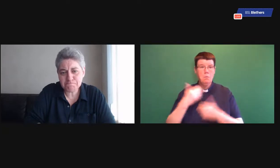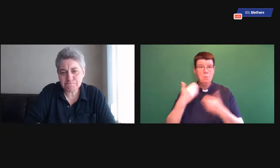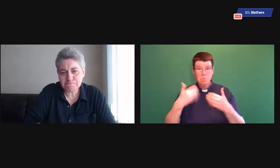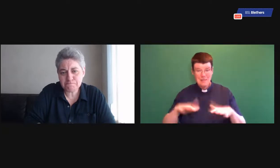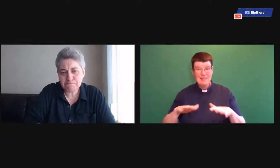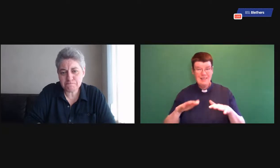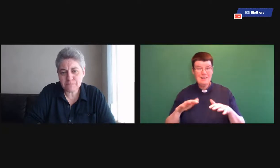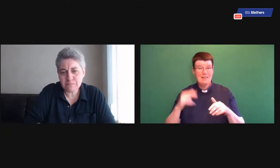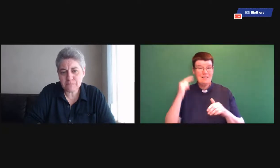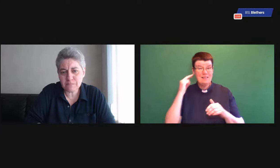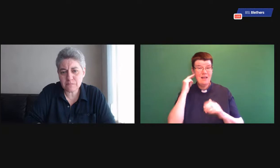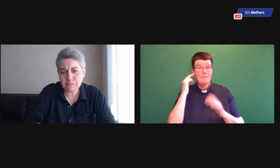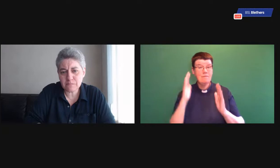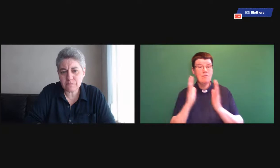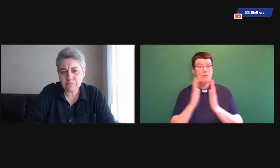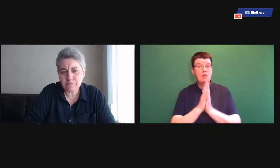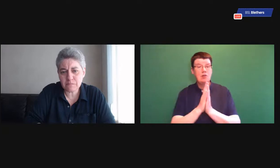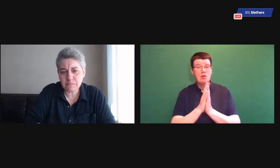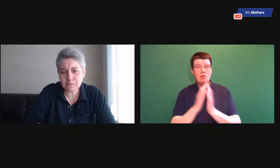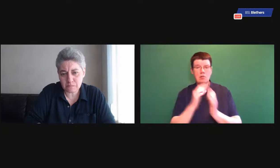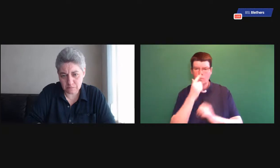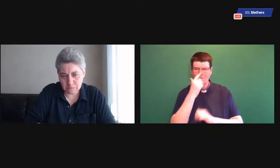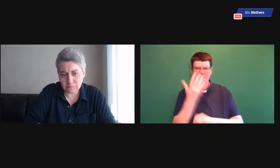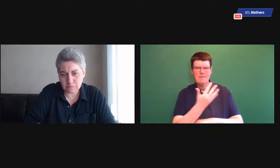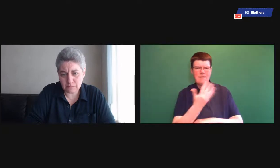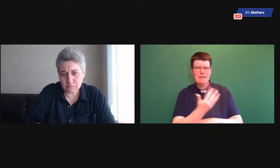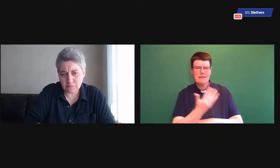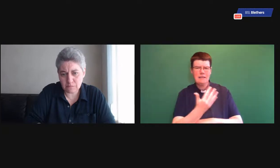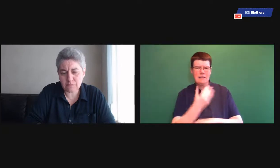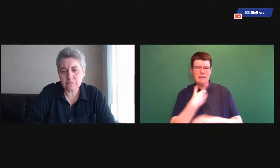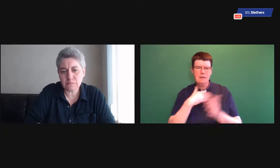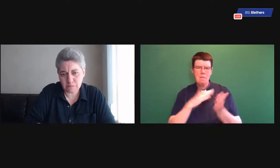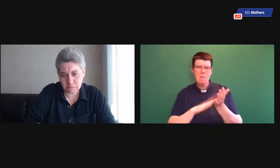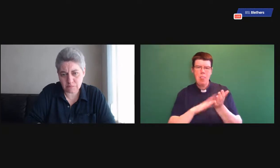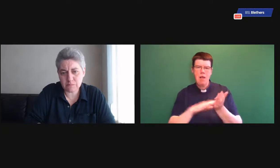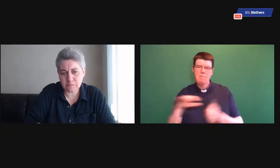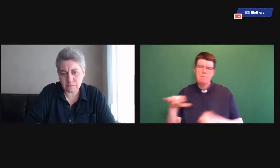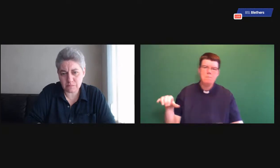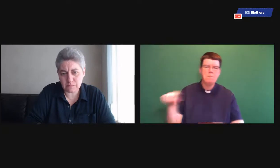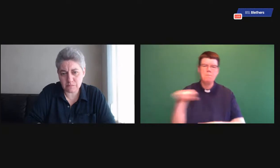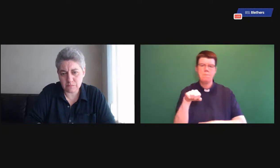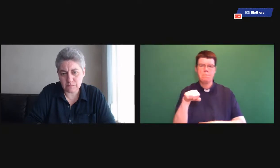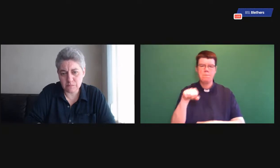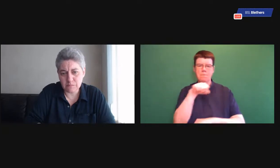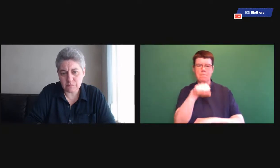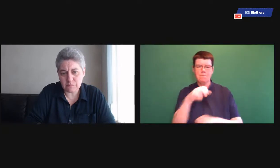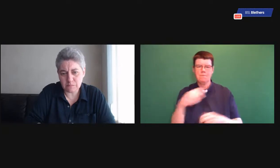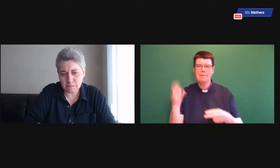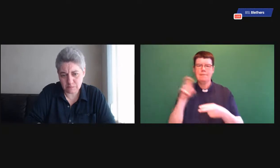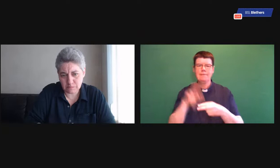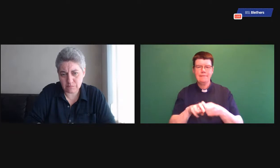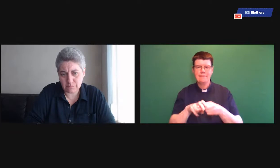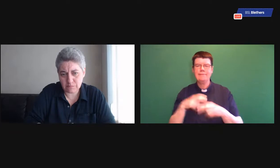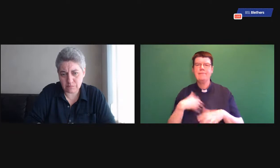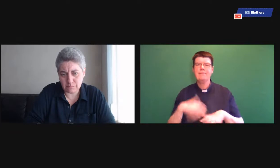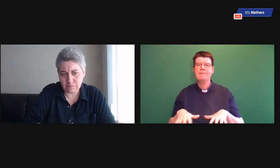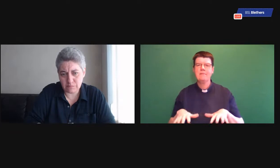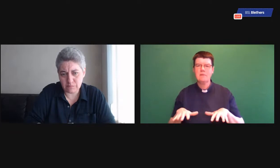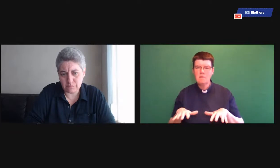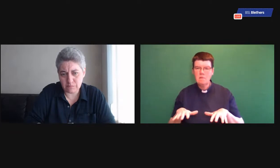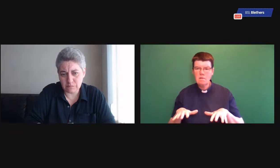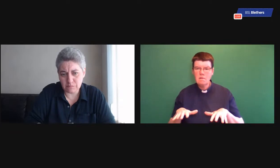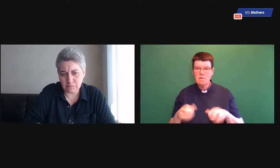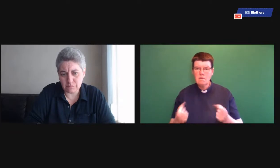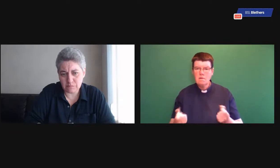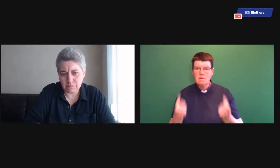quite sure, but I'd been to sort of a deaf church event with my mother when I was about 15,